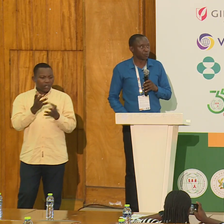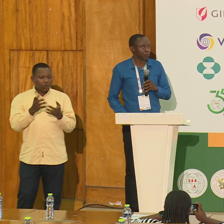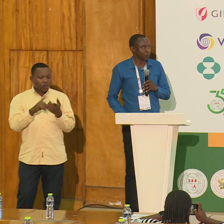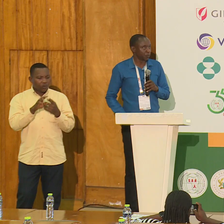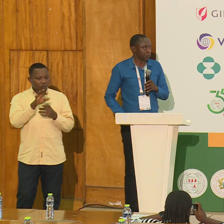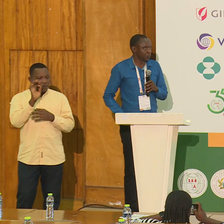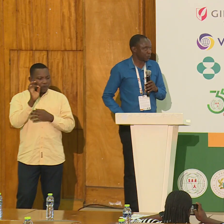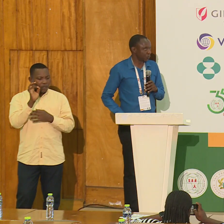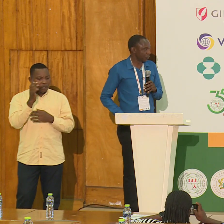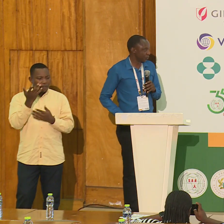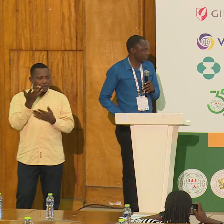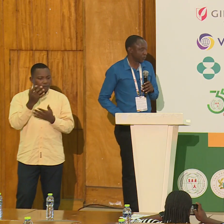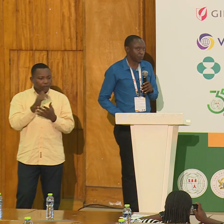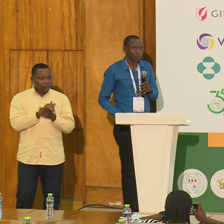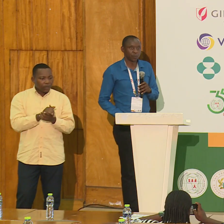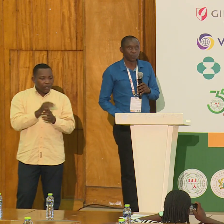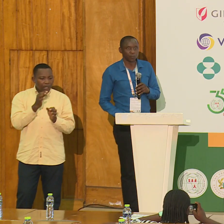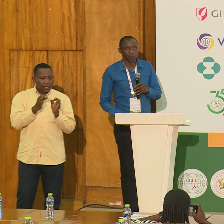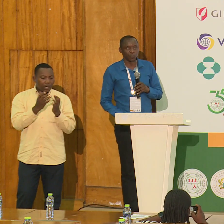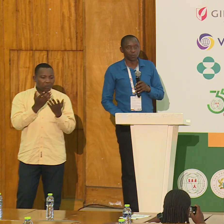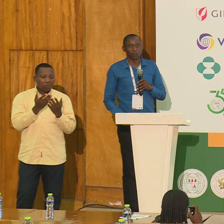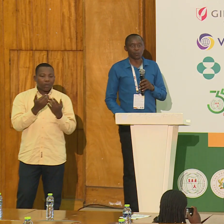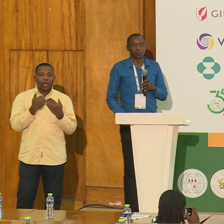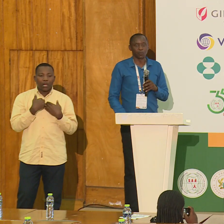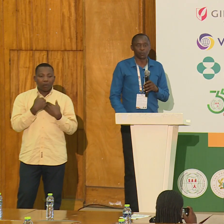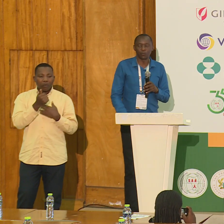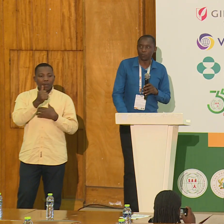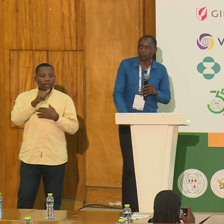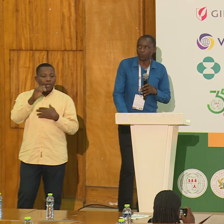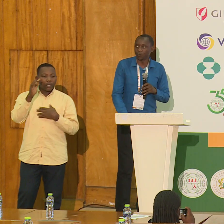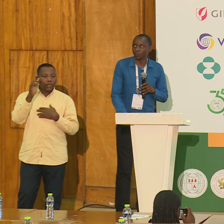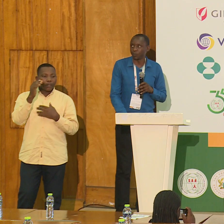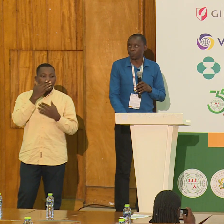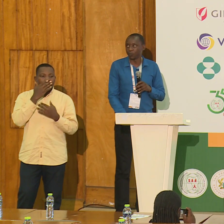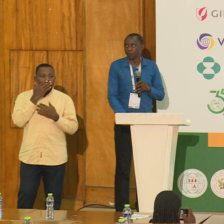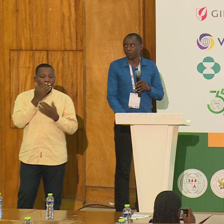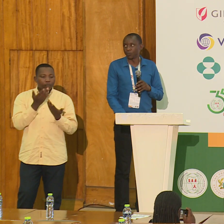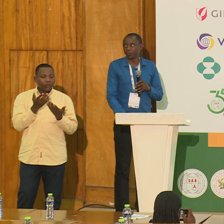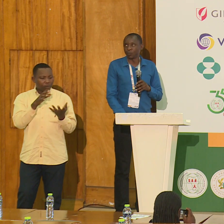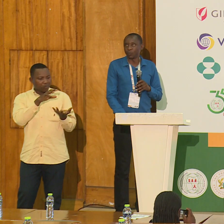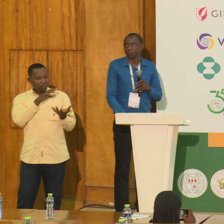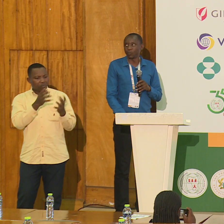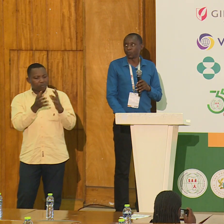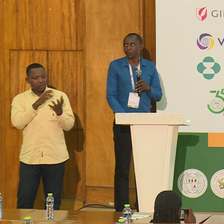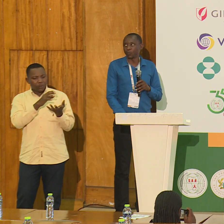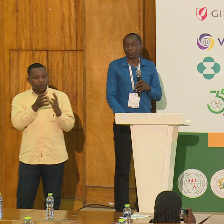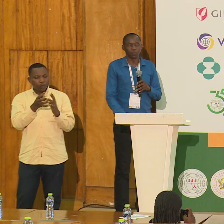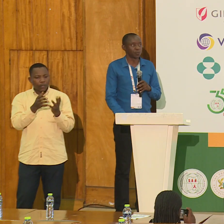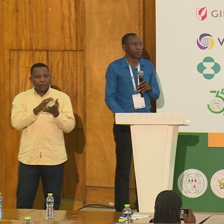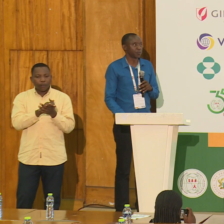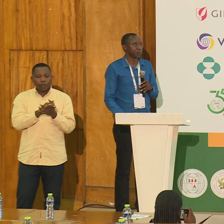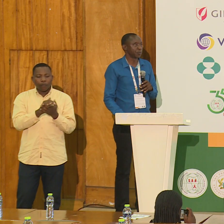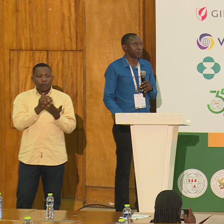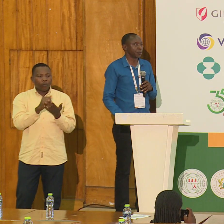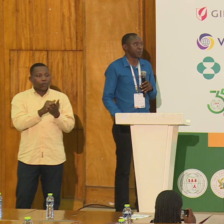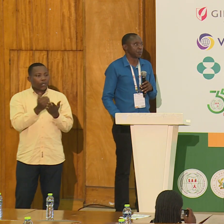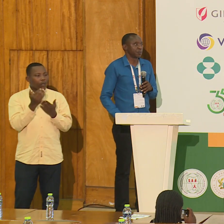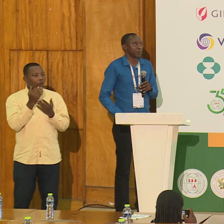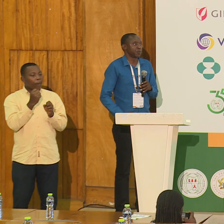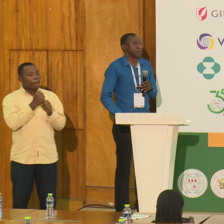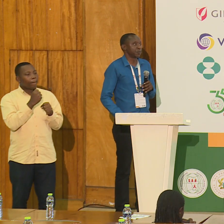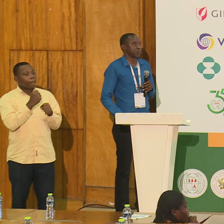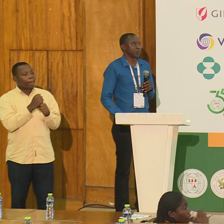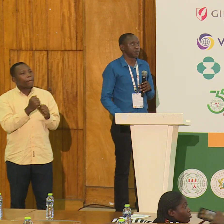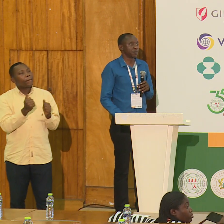find out if there was any comparison that was made